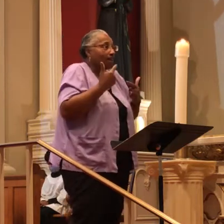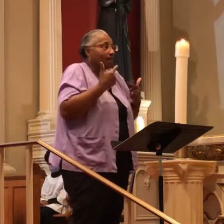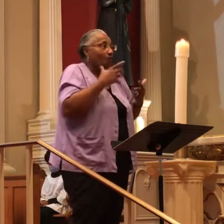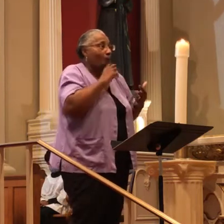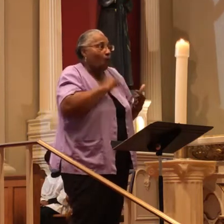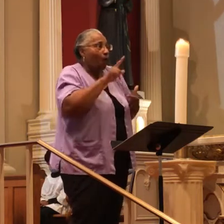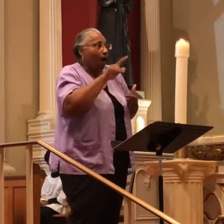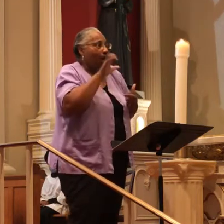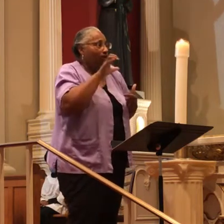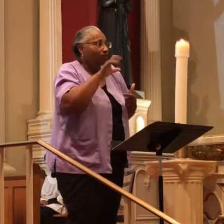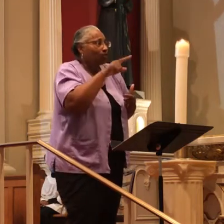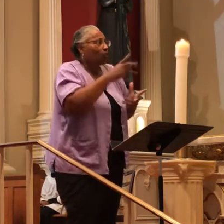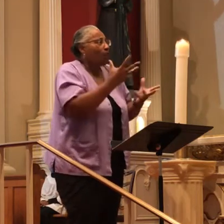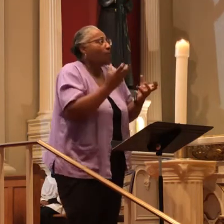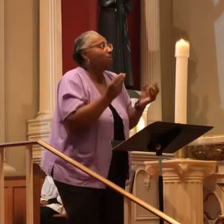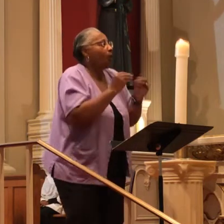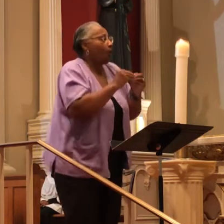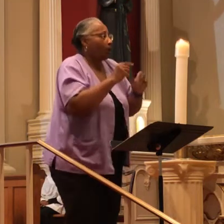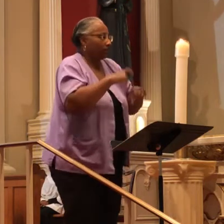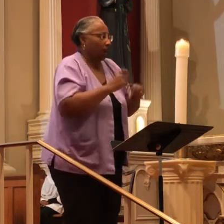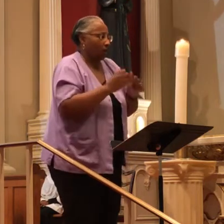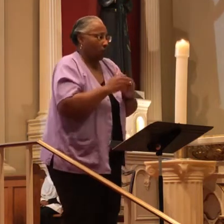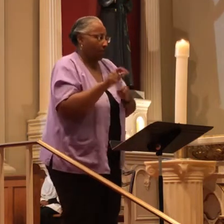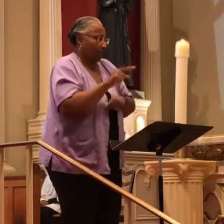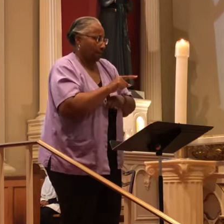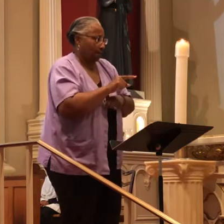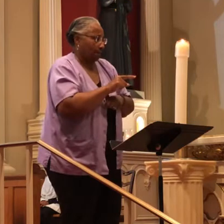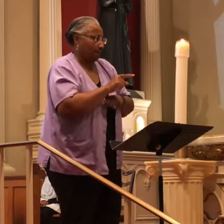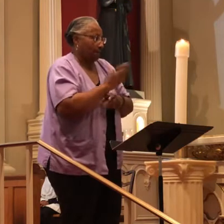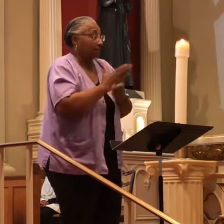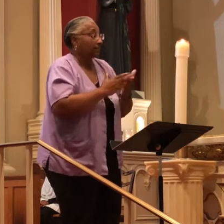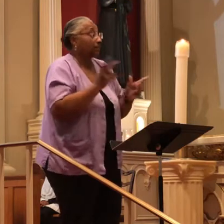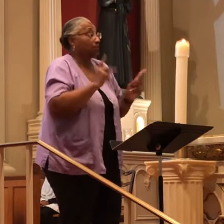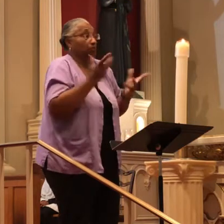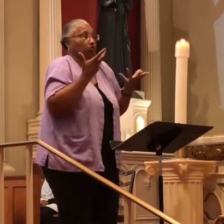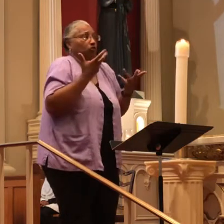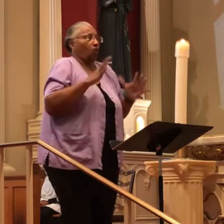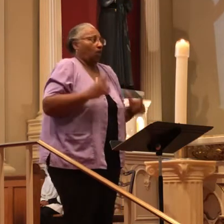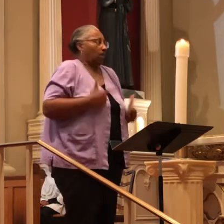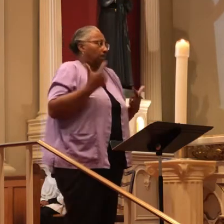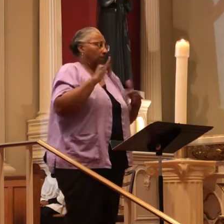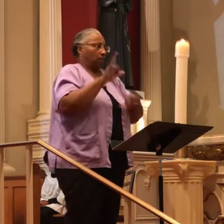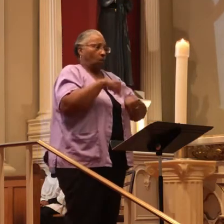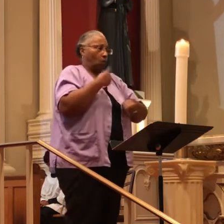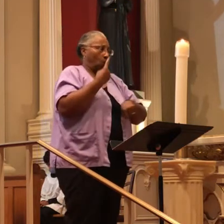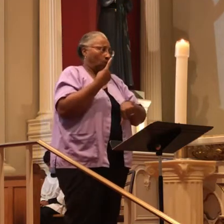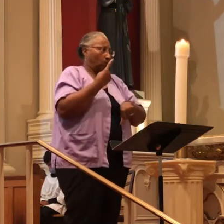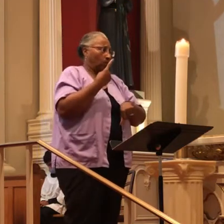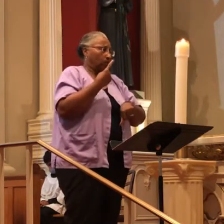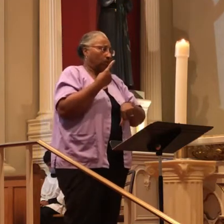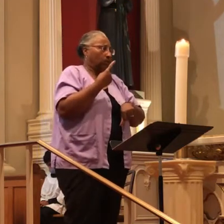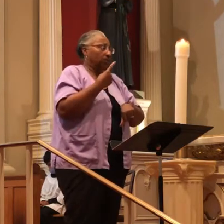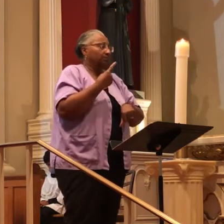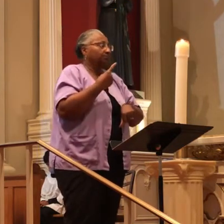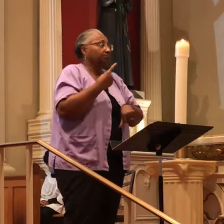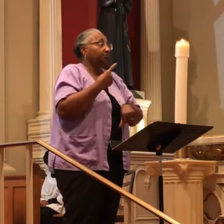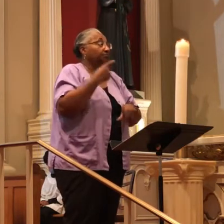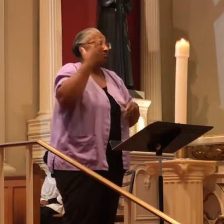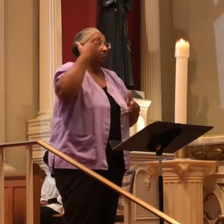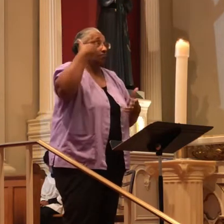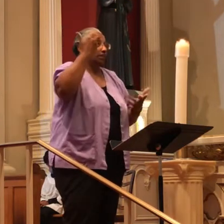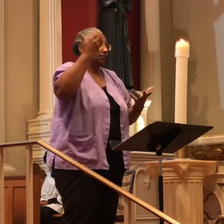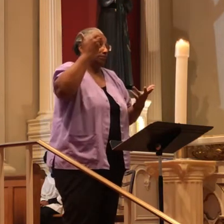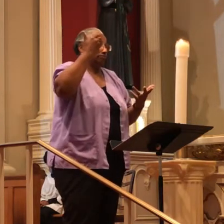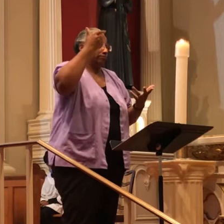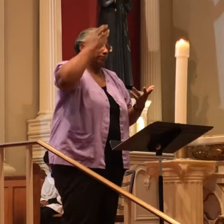painful to let go. Some people don't want to live to be 100 years, you know, in the sense that God knows what